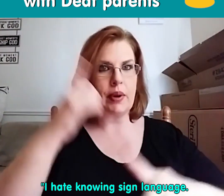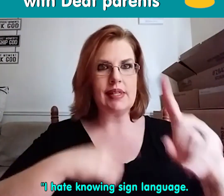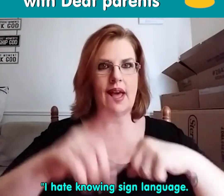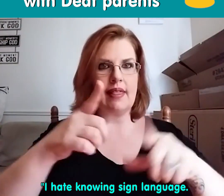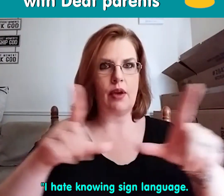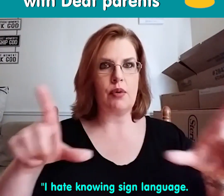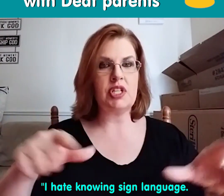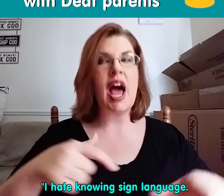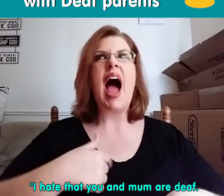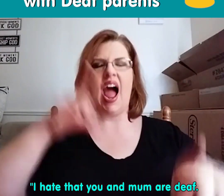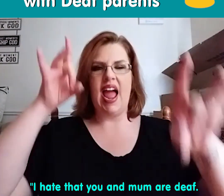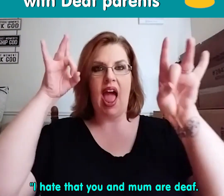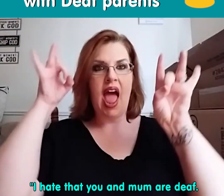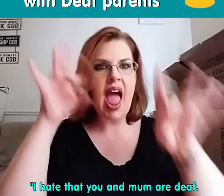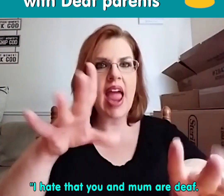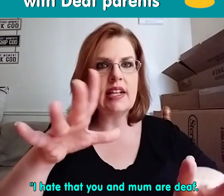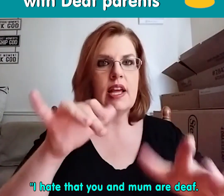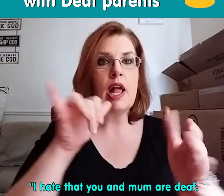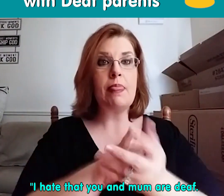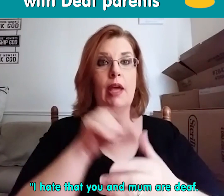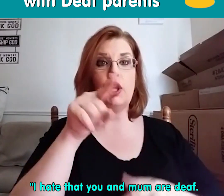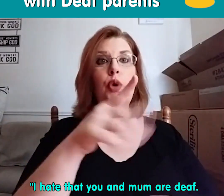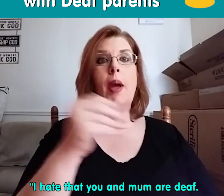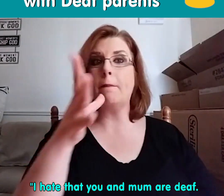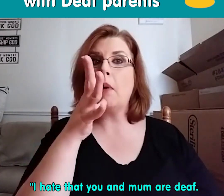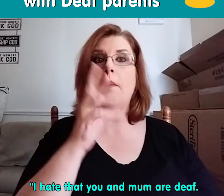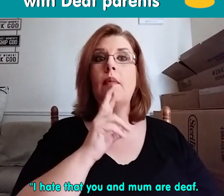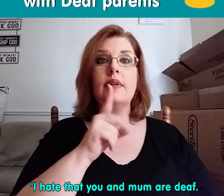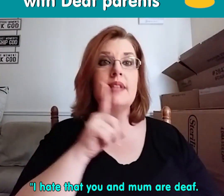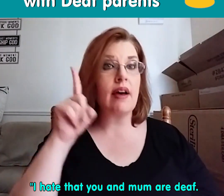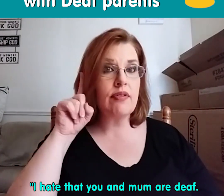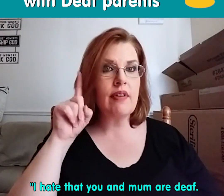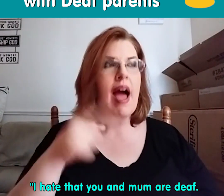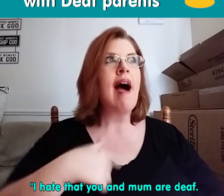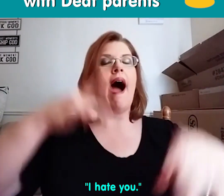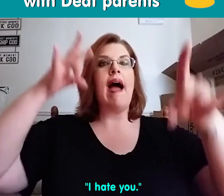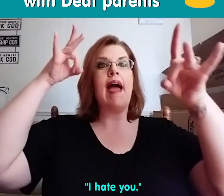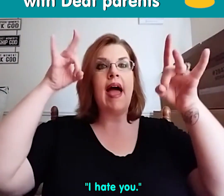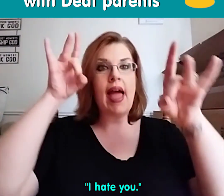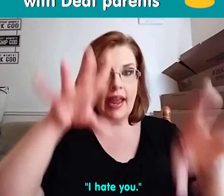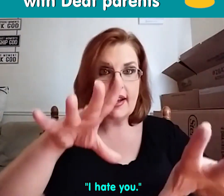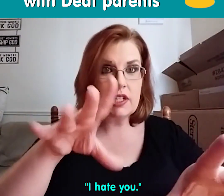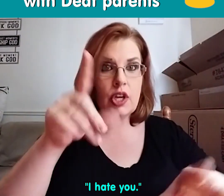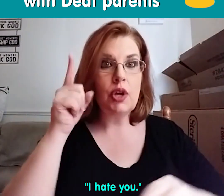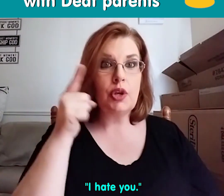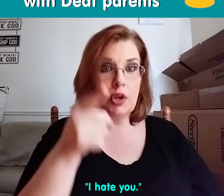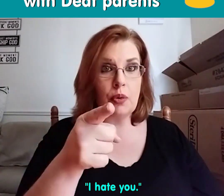knowing sign language. I hate that you and Mom are deaf. I hate